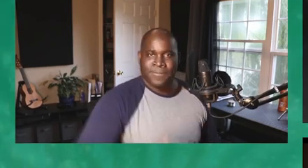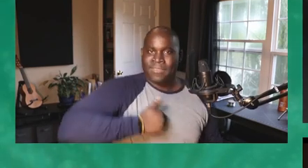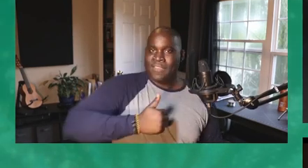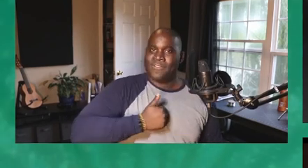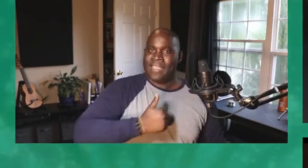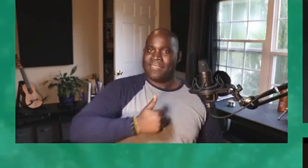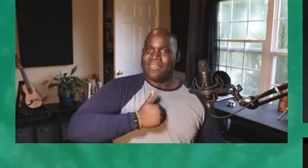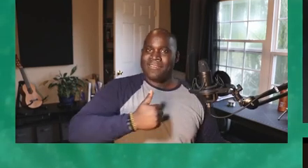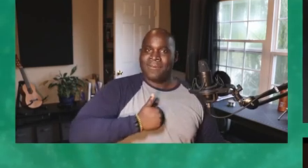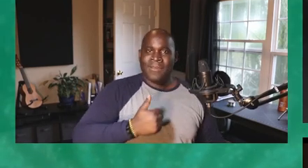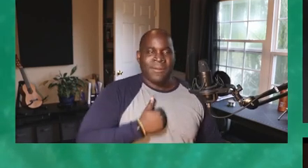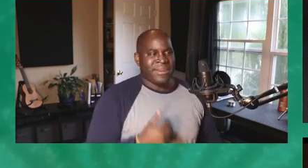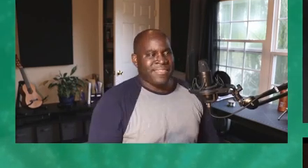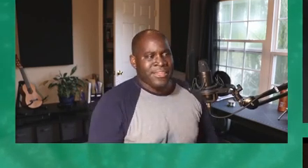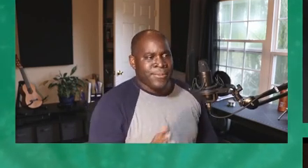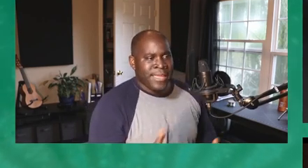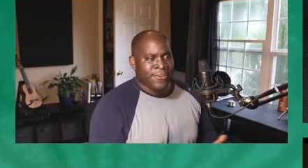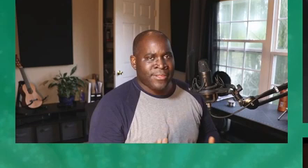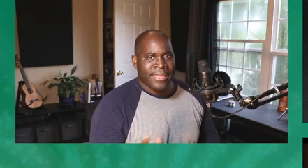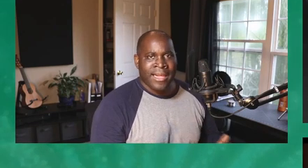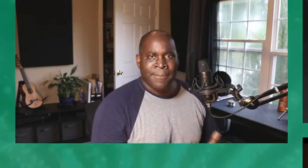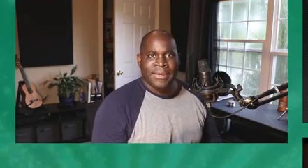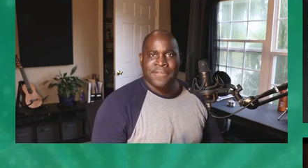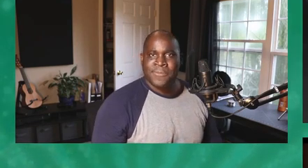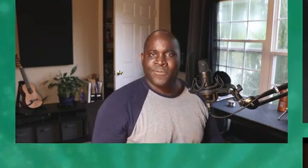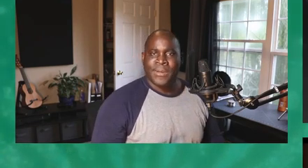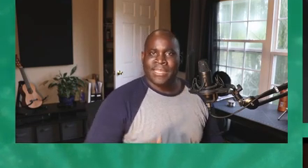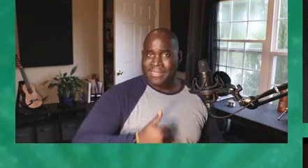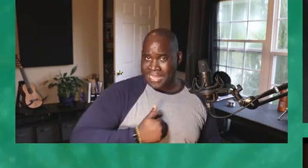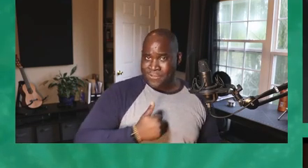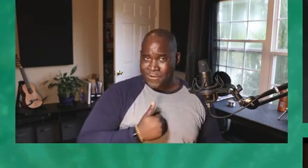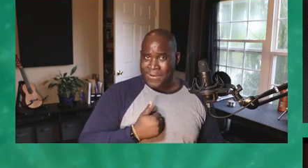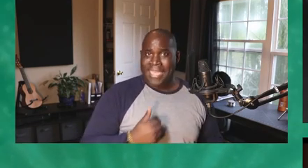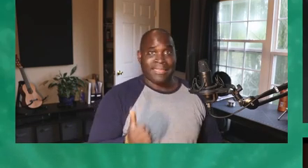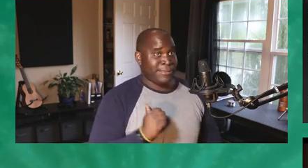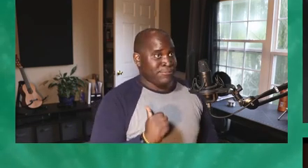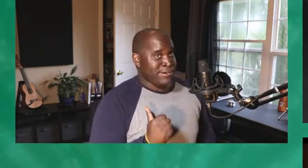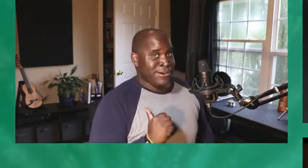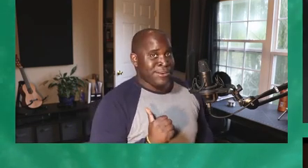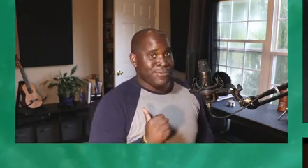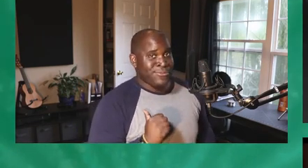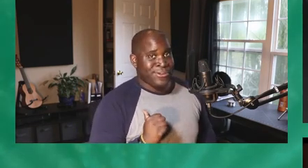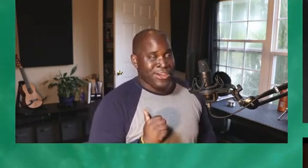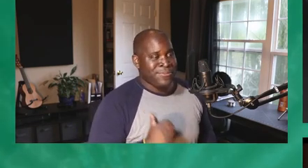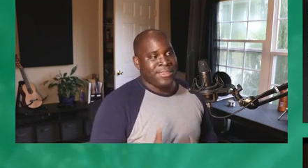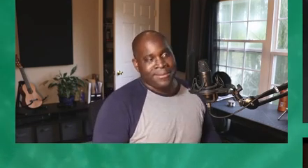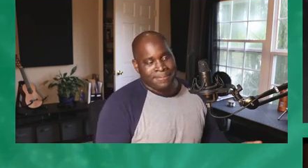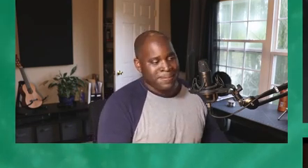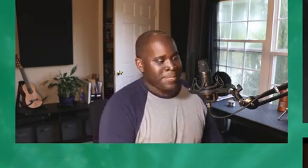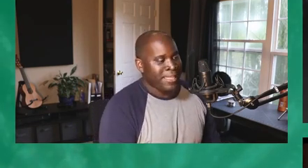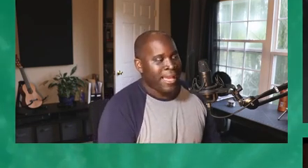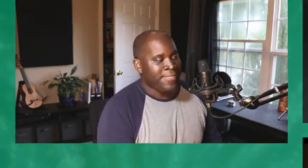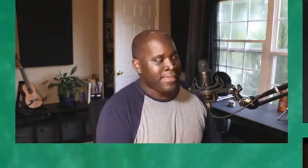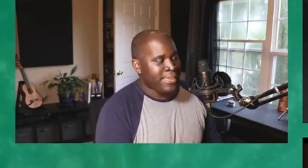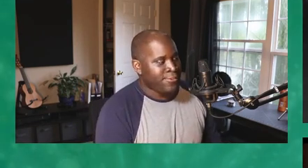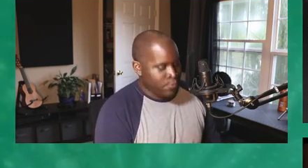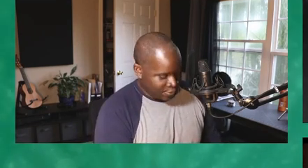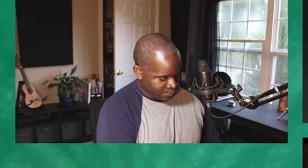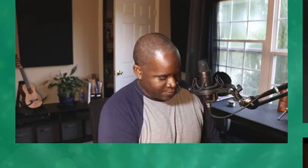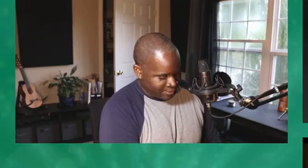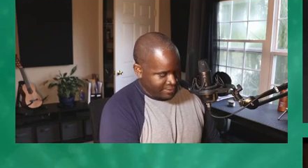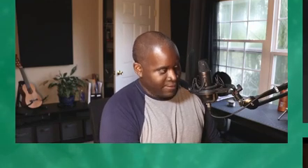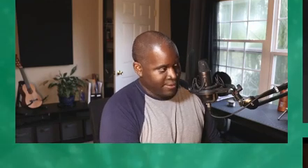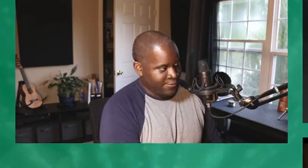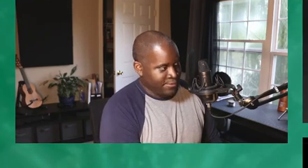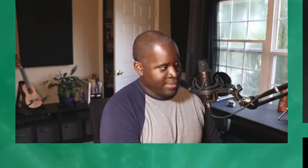danger. Dangerous like this. But I think it could be actually a combination between danger and like, behind me. I think either